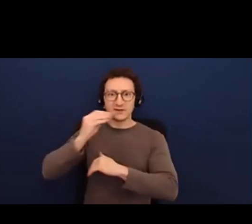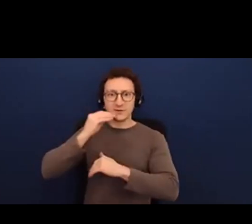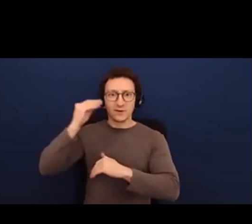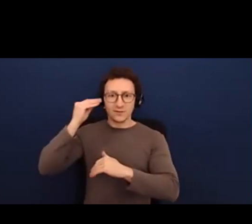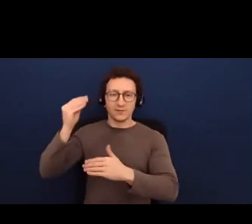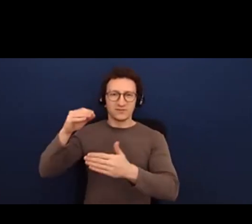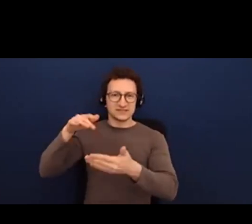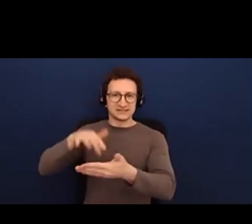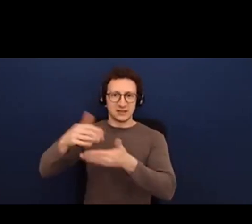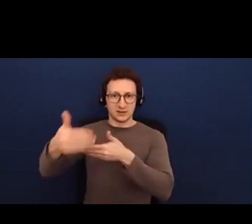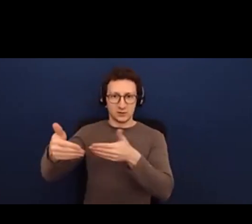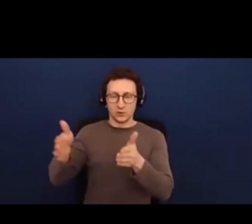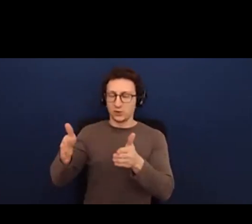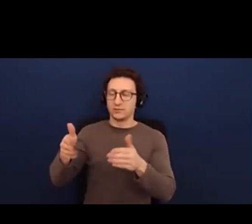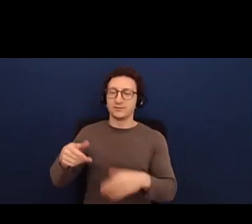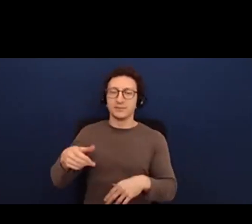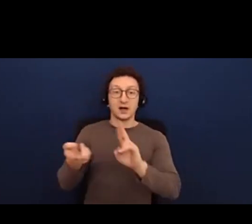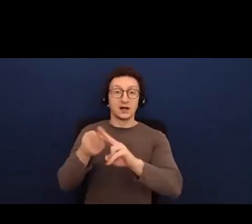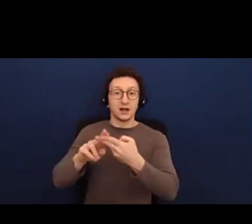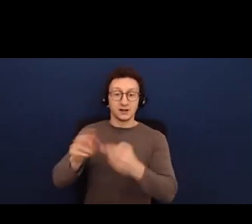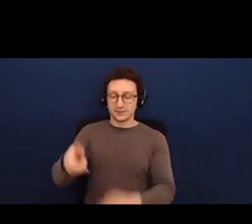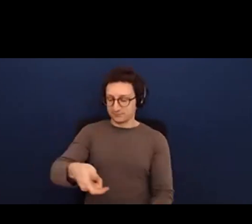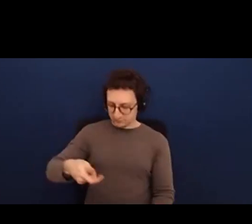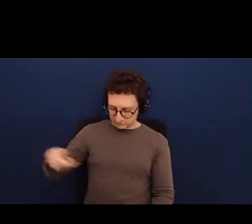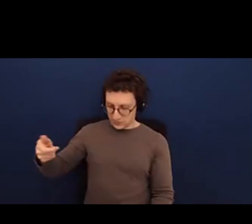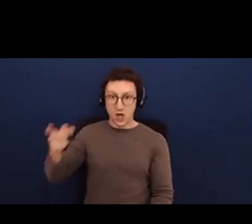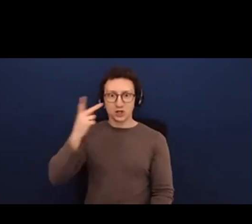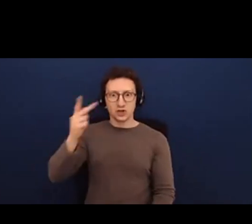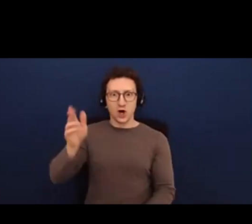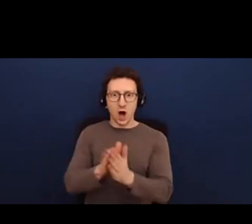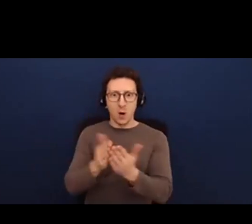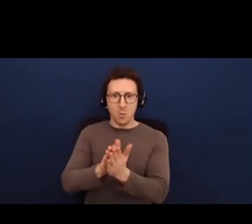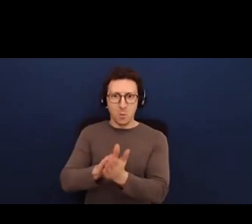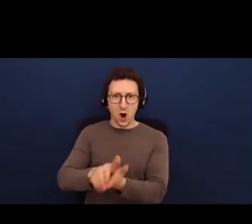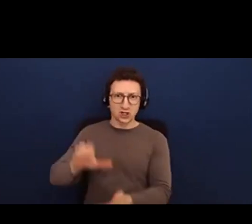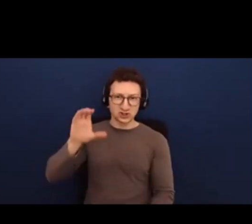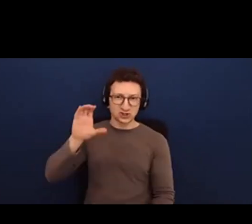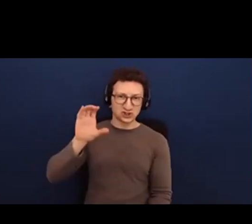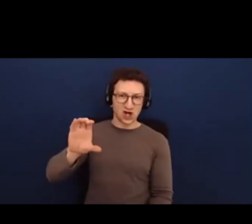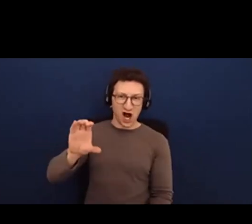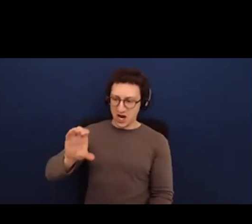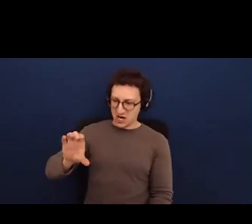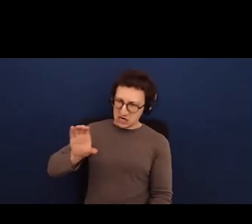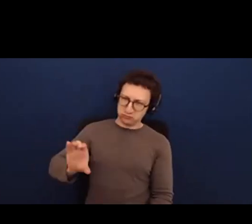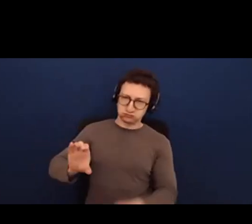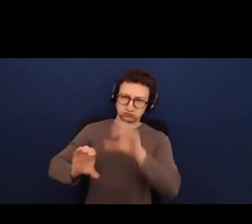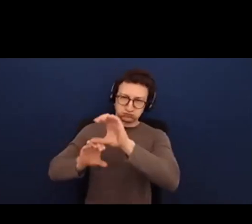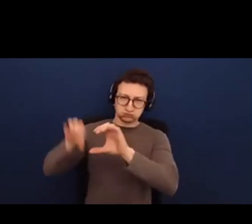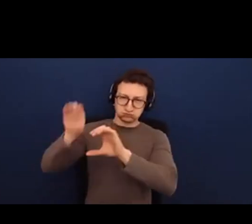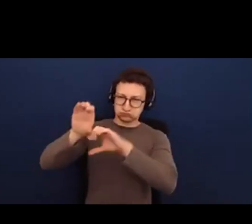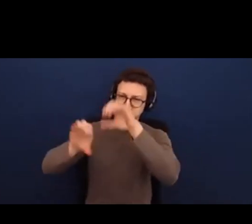were the books of the diary, large and account type books,